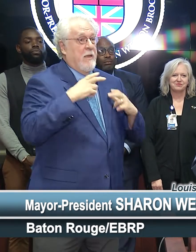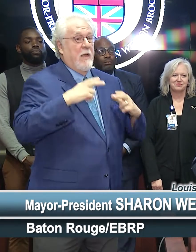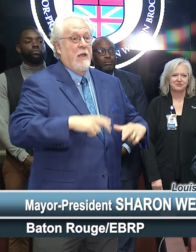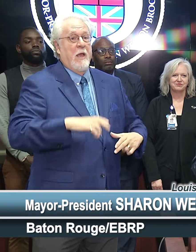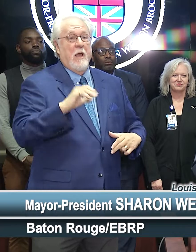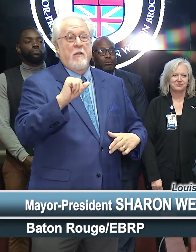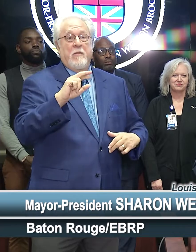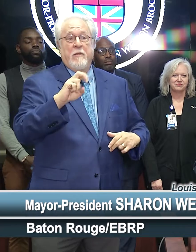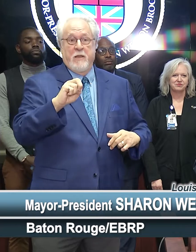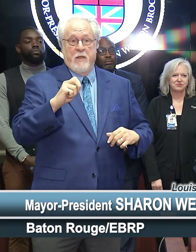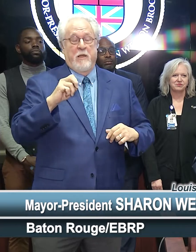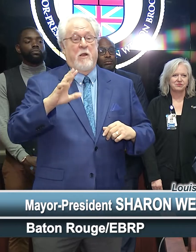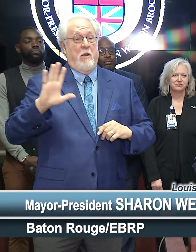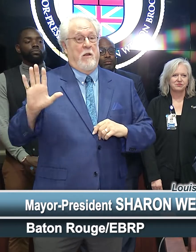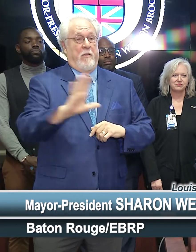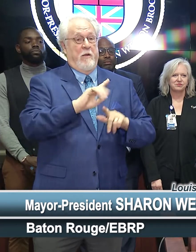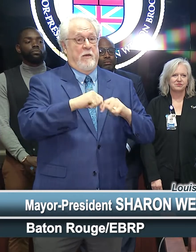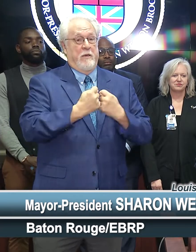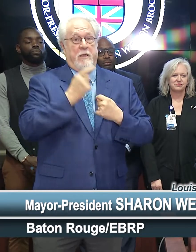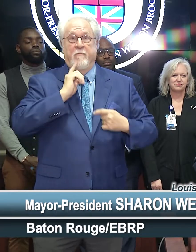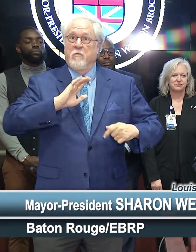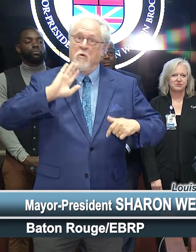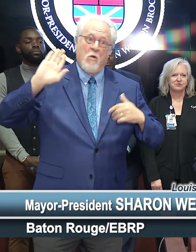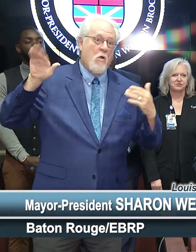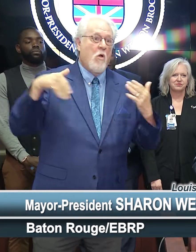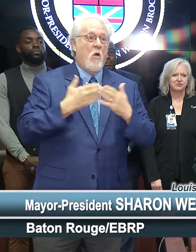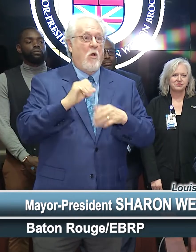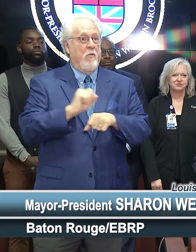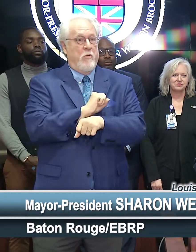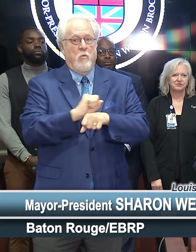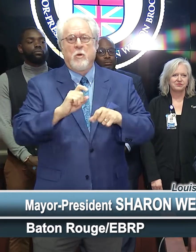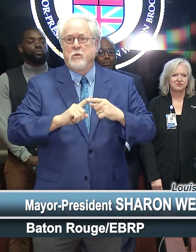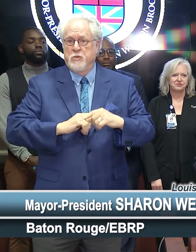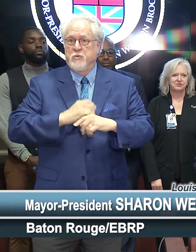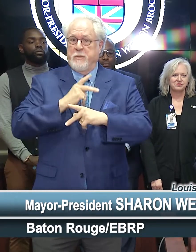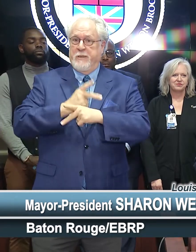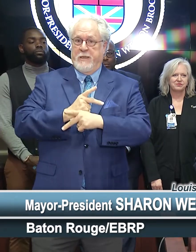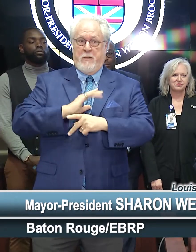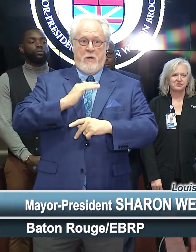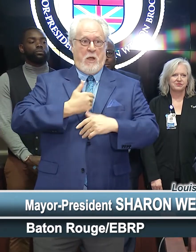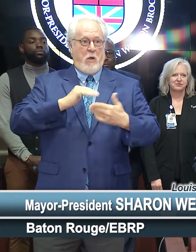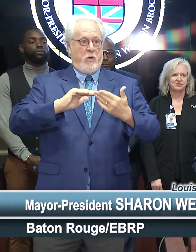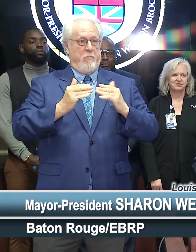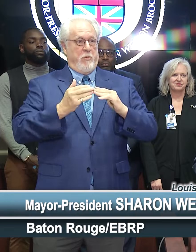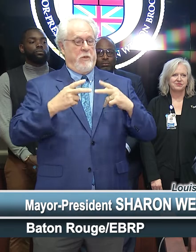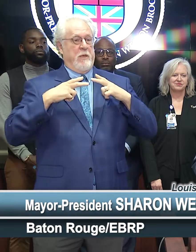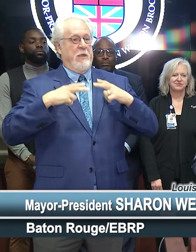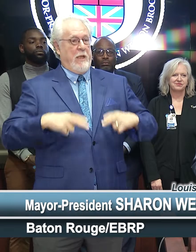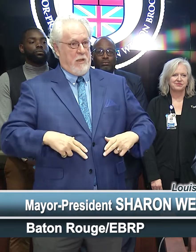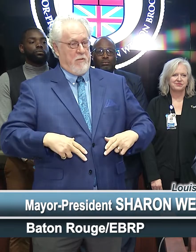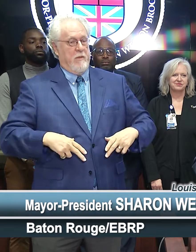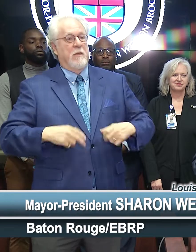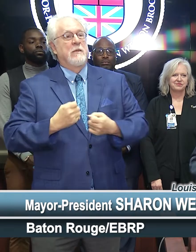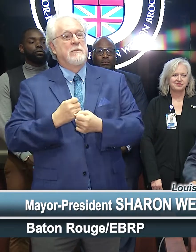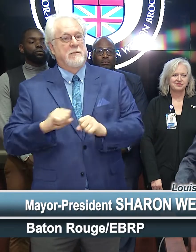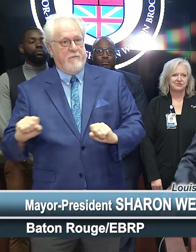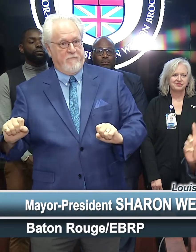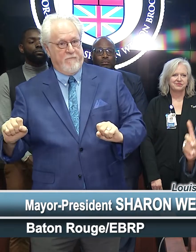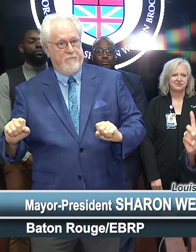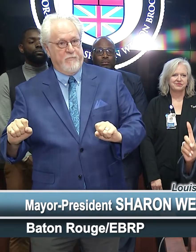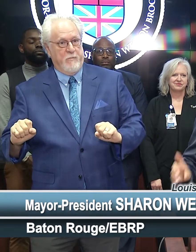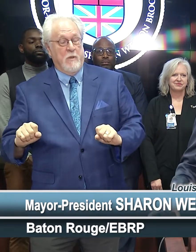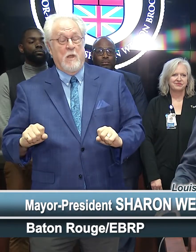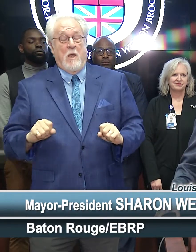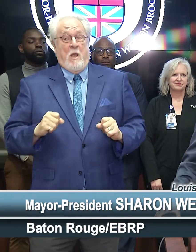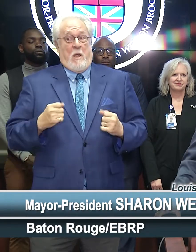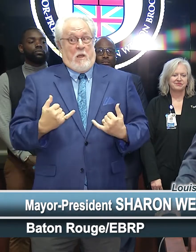teams for all of the work that they are doing to keep our community healthy and safe. As